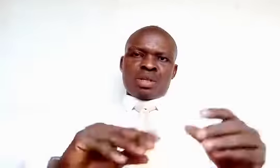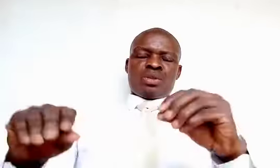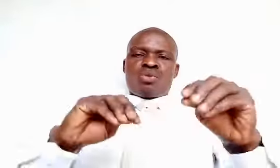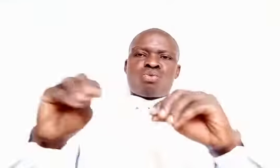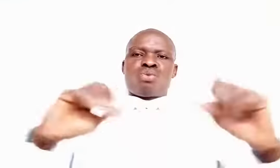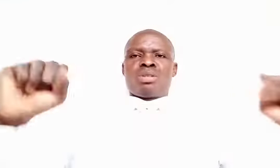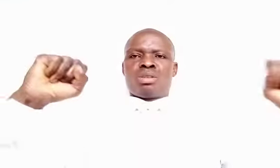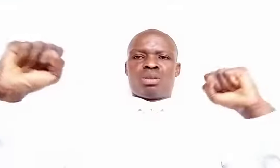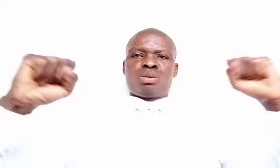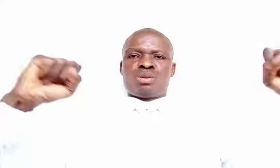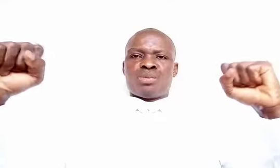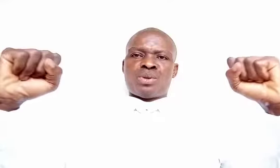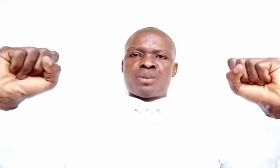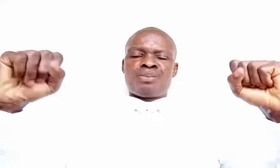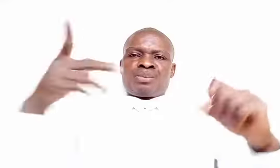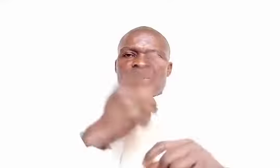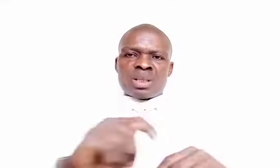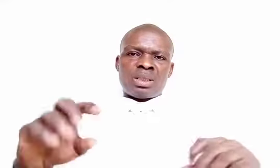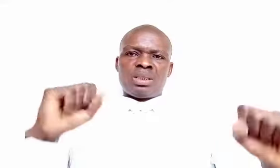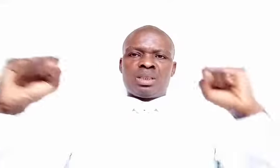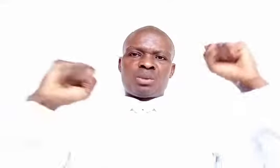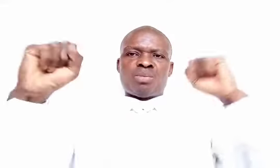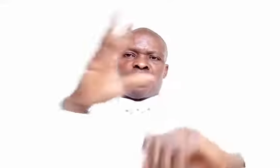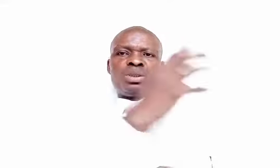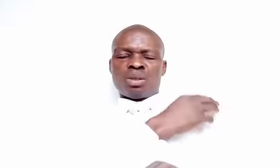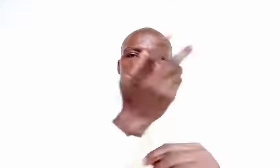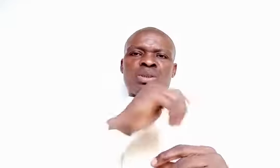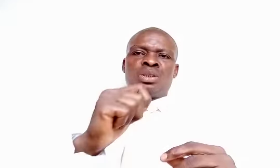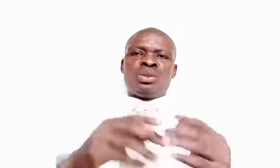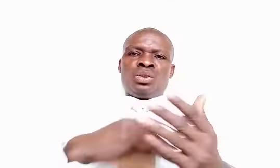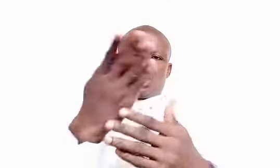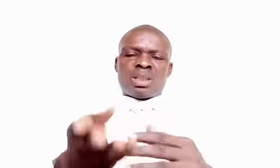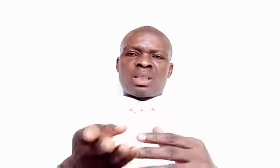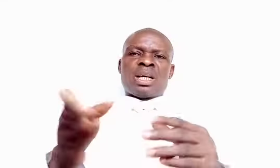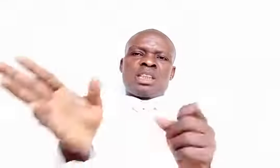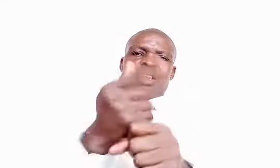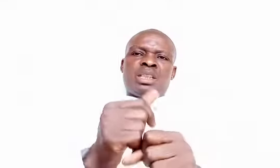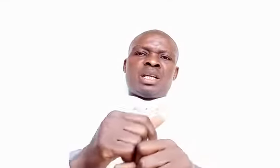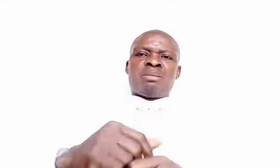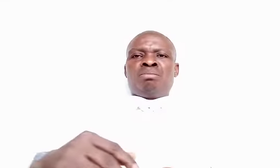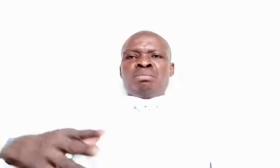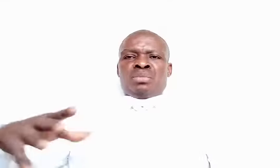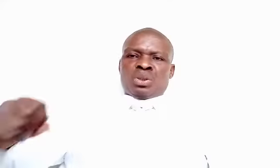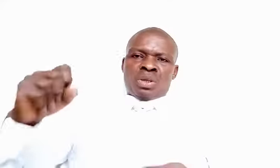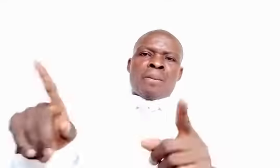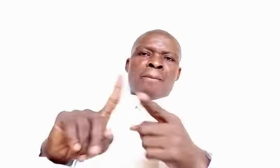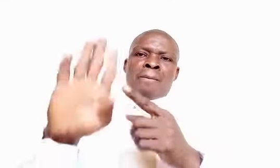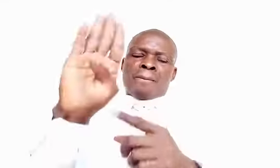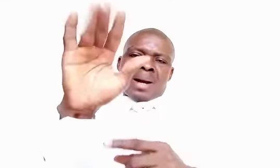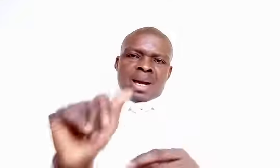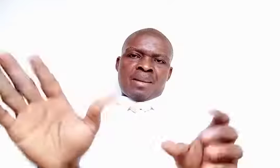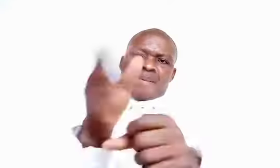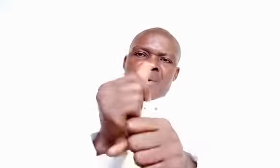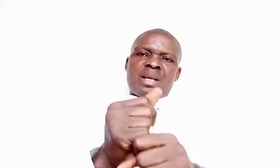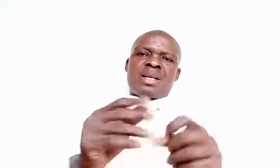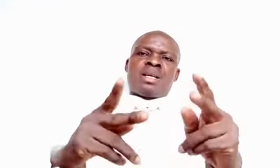athletics. The sports commission should try to catch them young by making provisions for practice